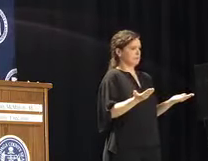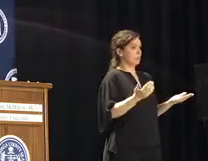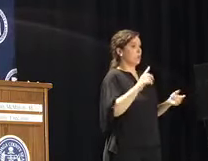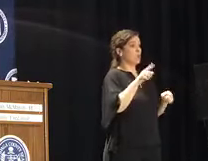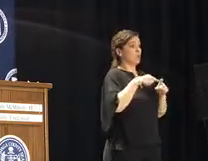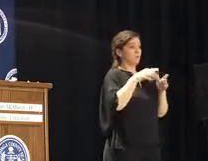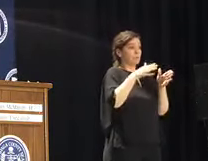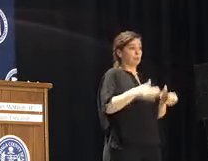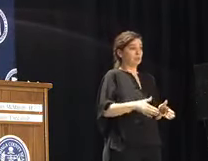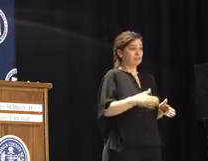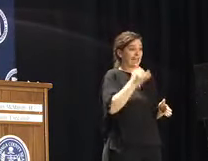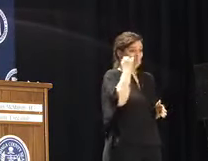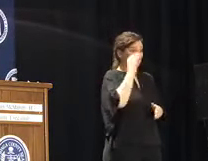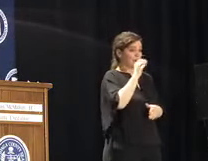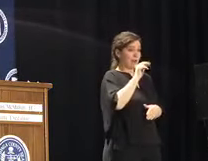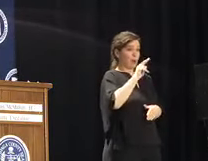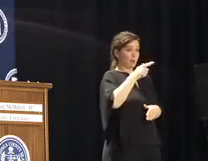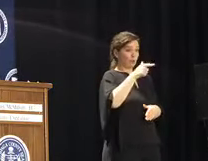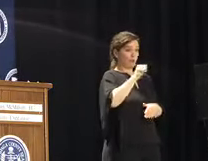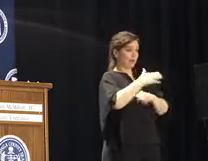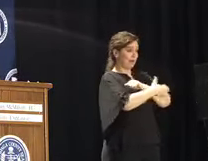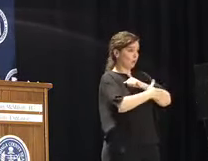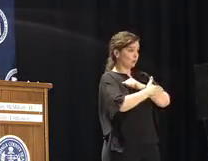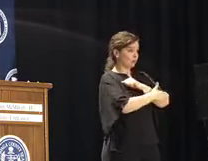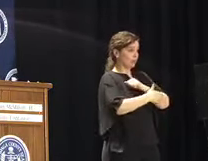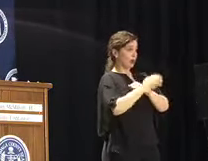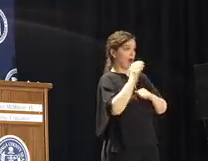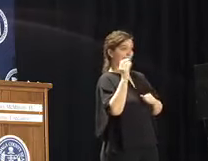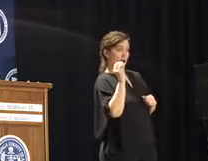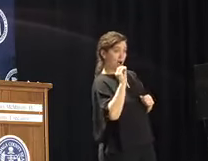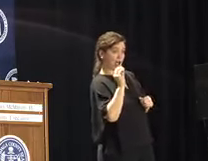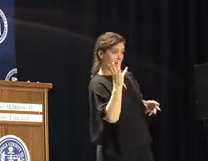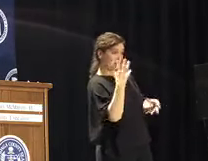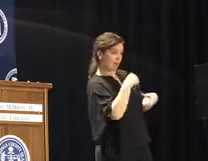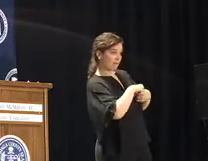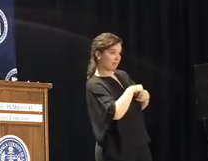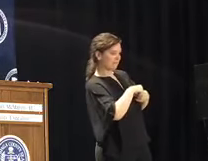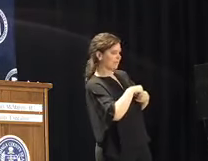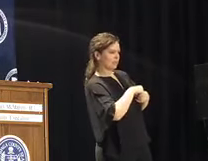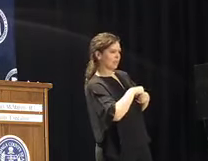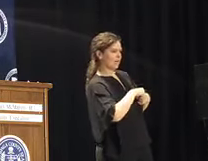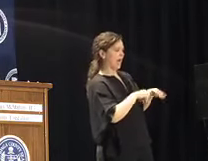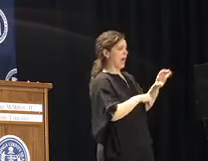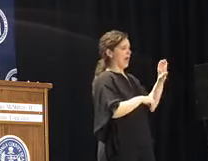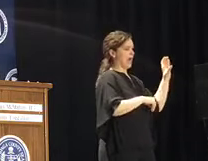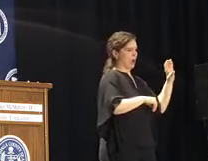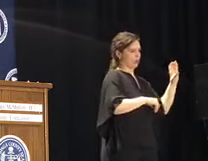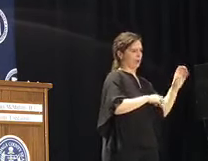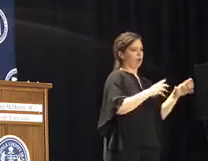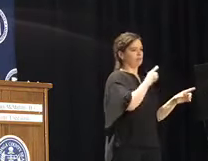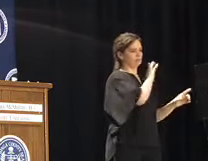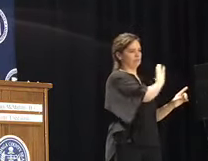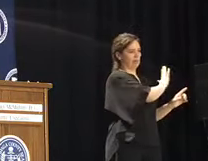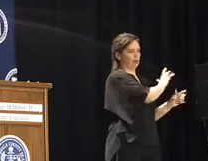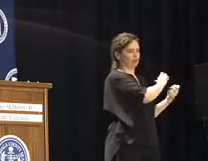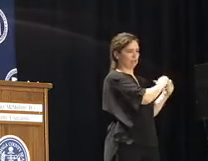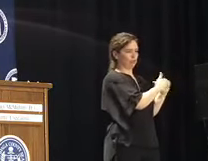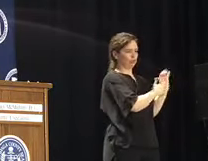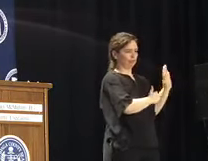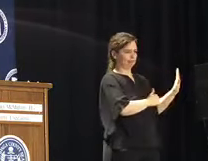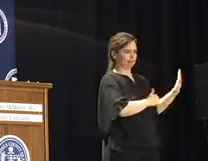process, even if they got tested in Onondaga County. That will be the Cayuga County Health Department. And I would think the Cayuga County Health Department